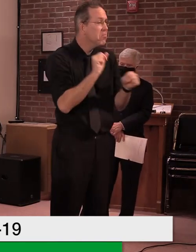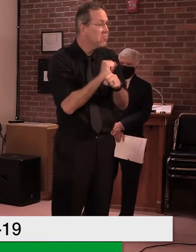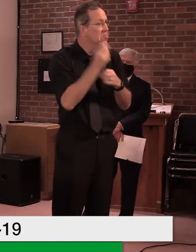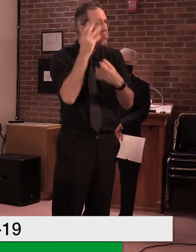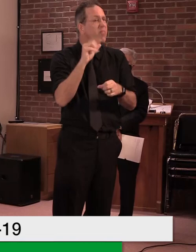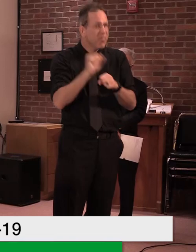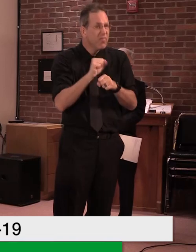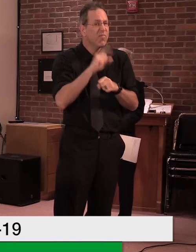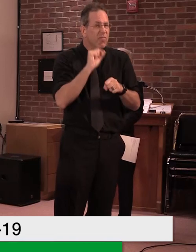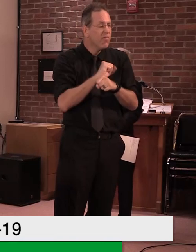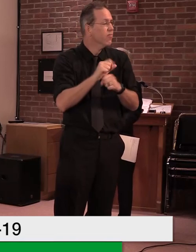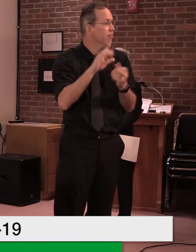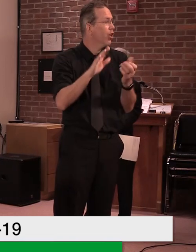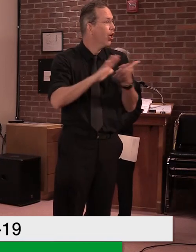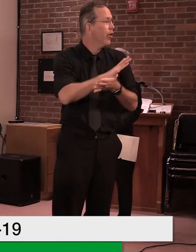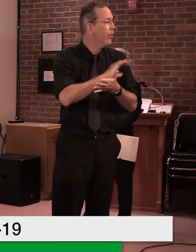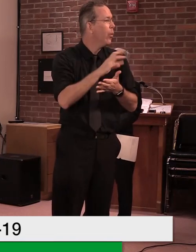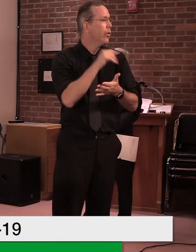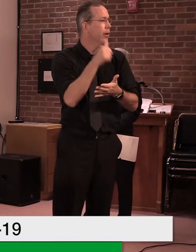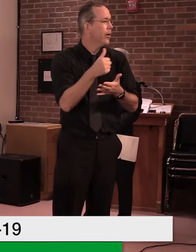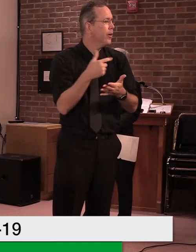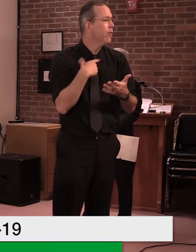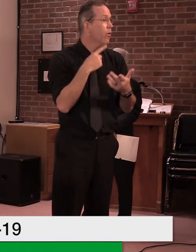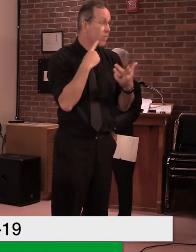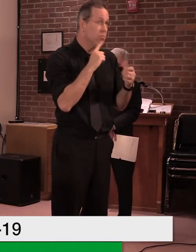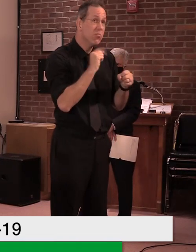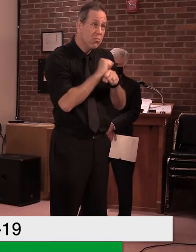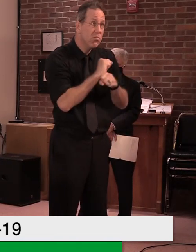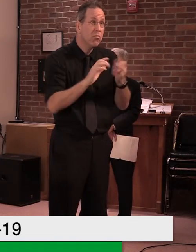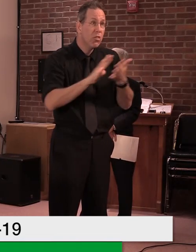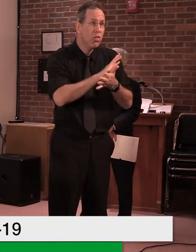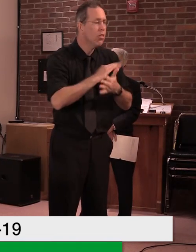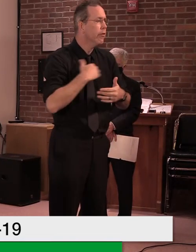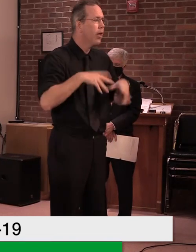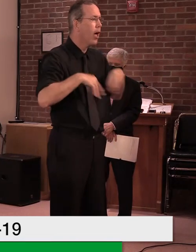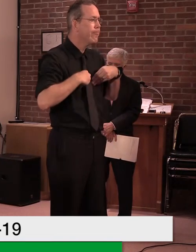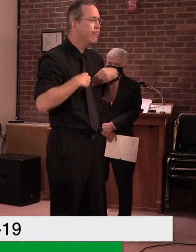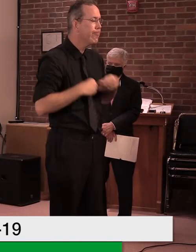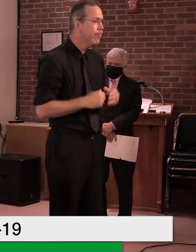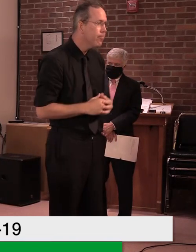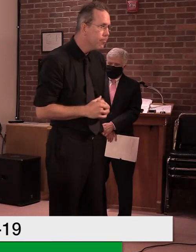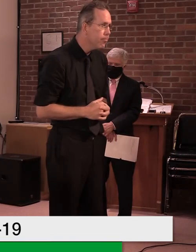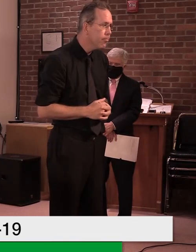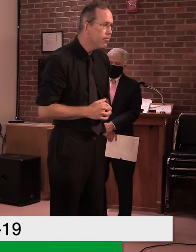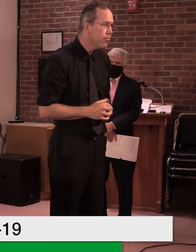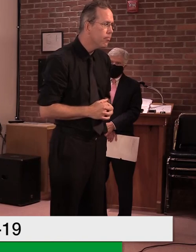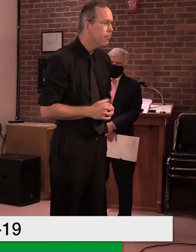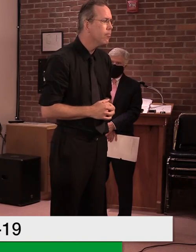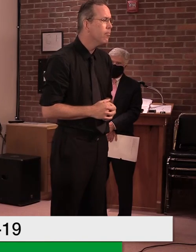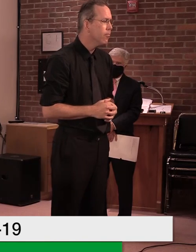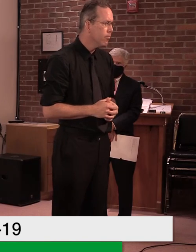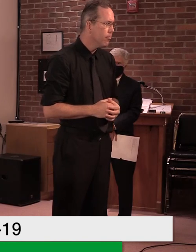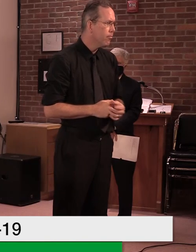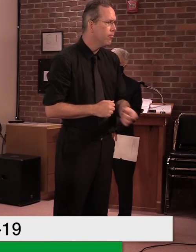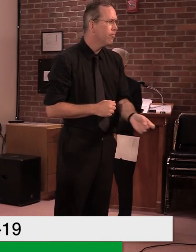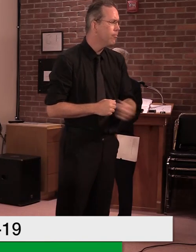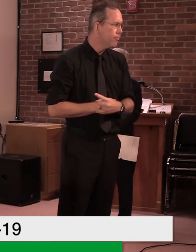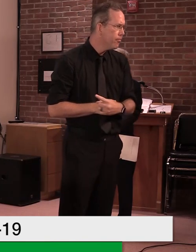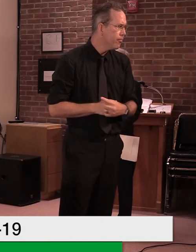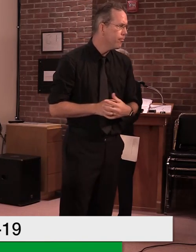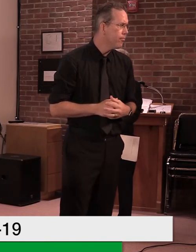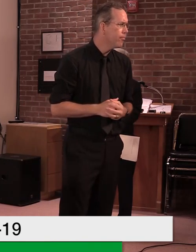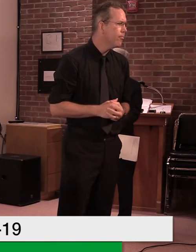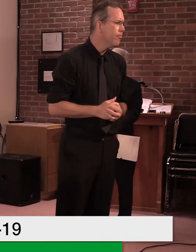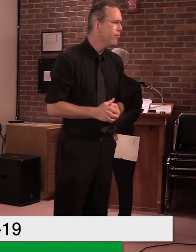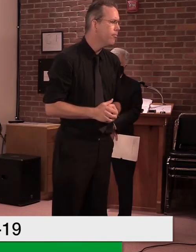we'll take responsibility. Governor, do you have anything to say to Mr. Johnson's family? Yeah, well,